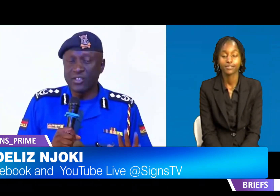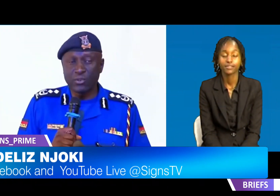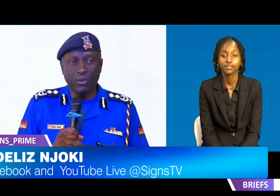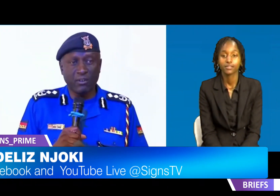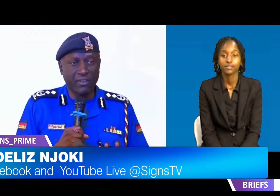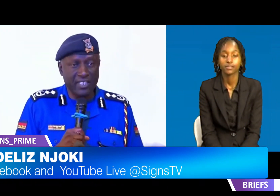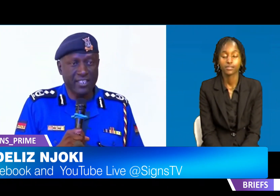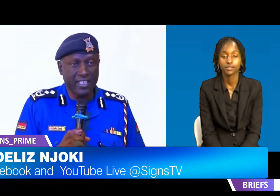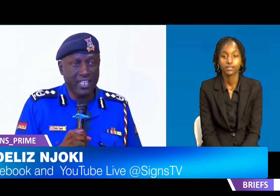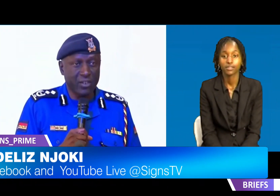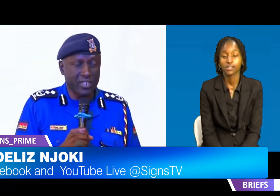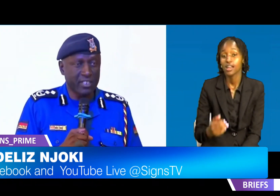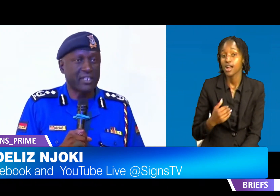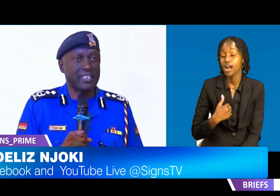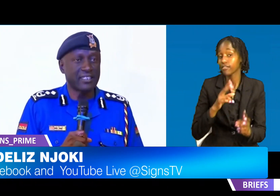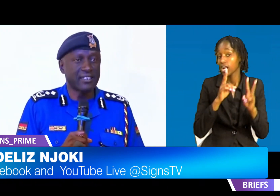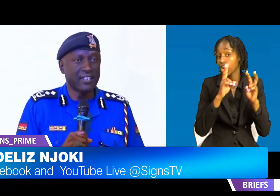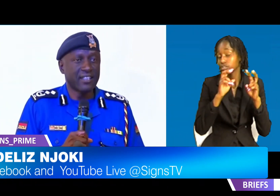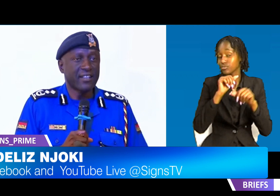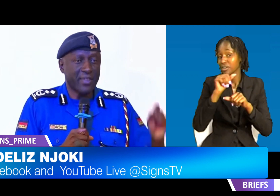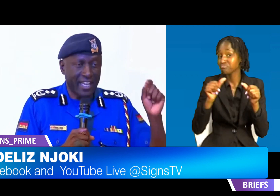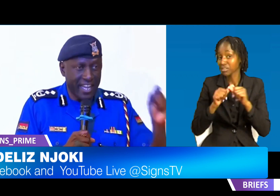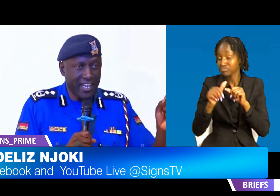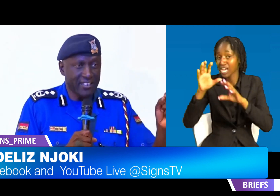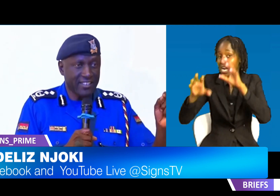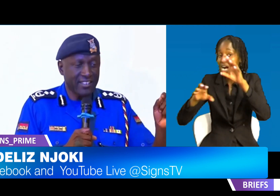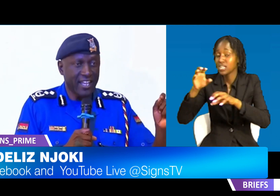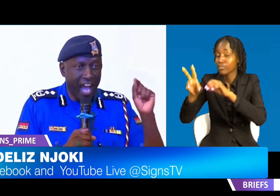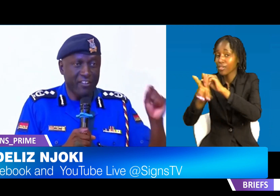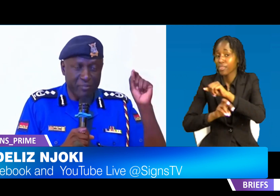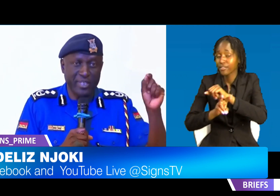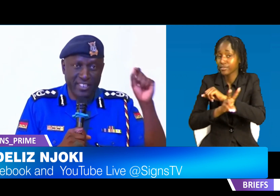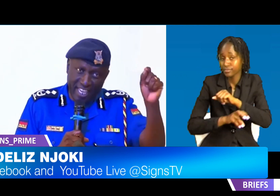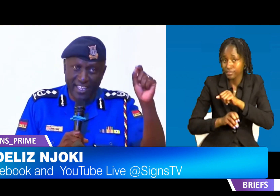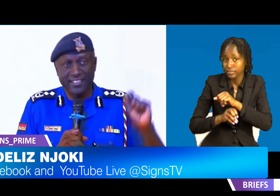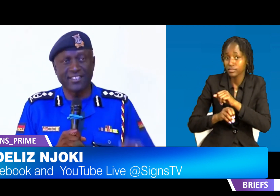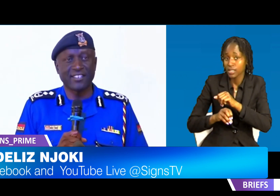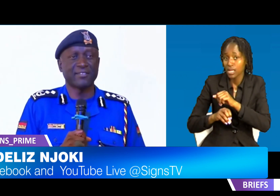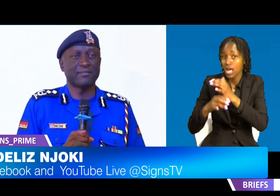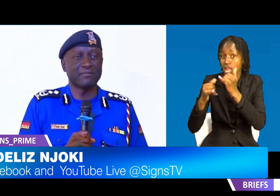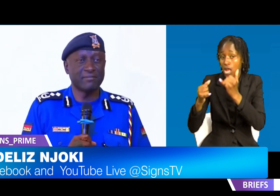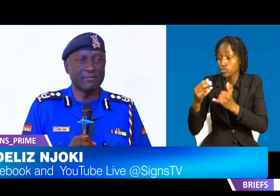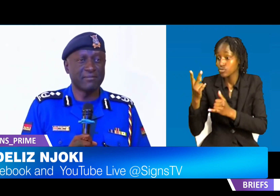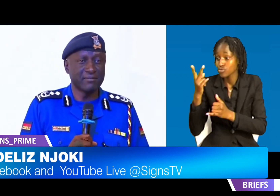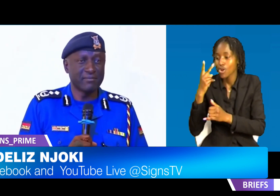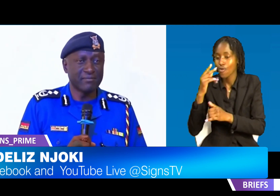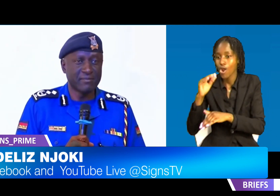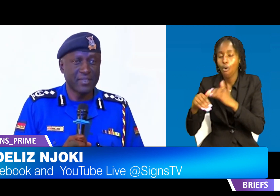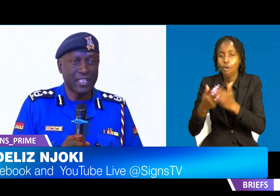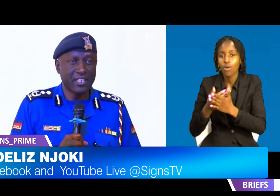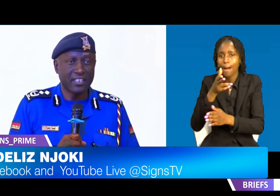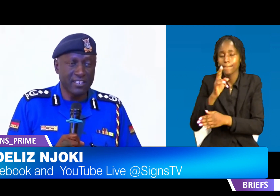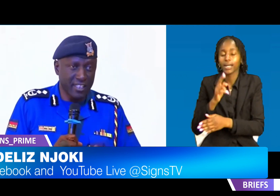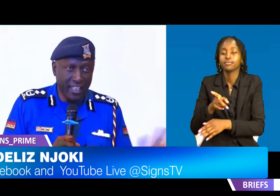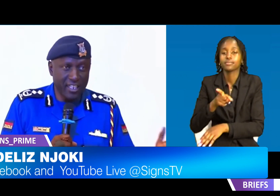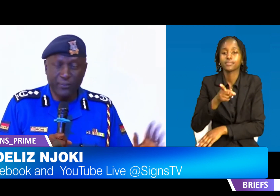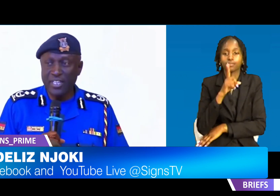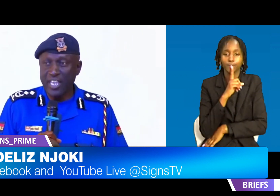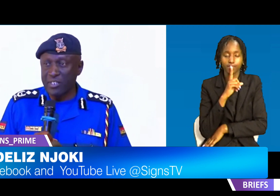Issue of rustling and whatever, the guns have been silenced. It has taken a different